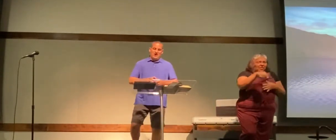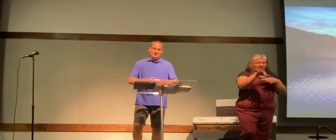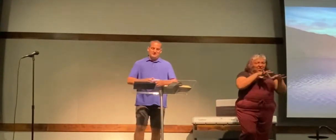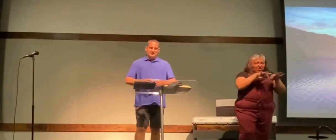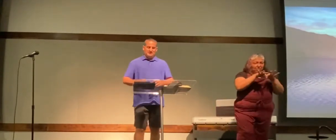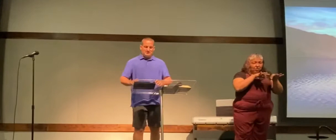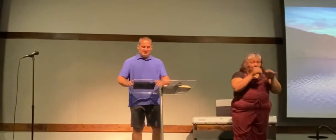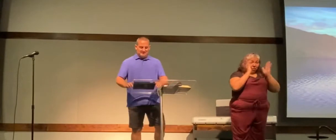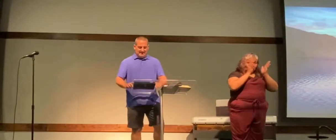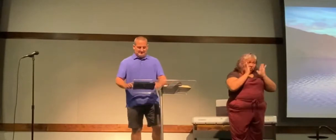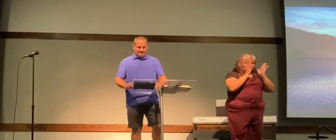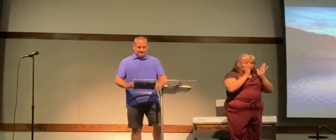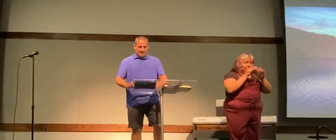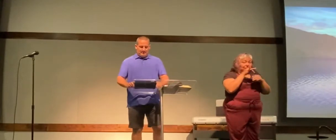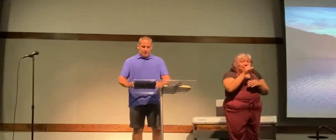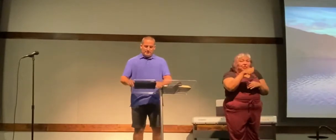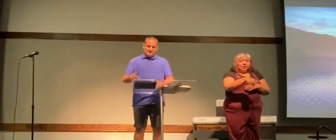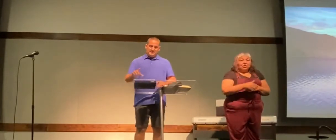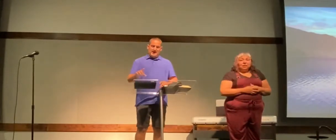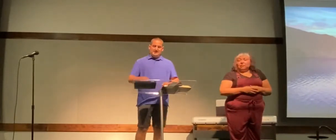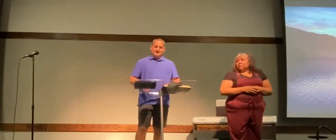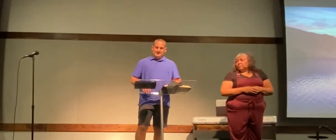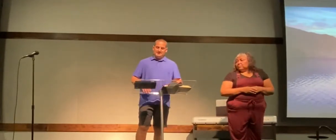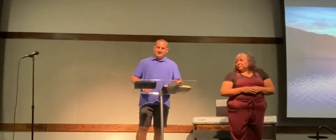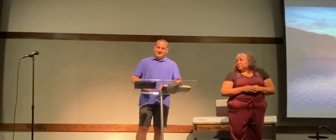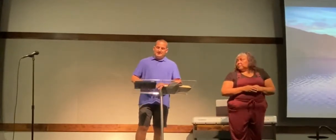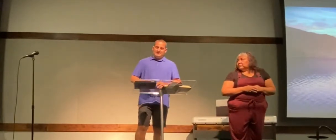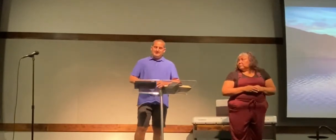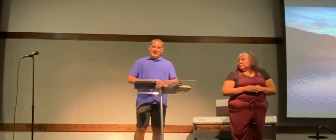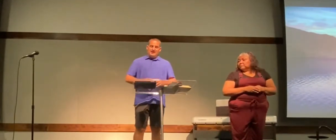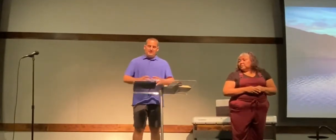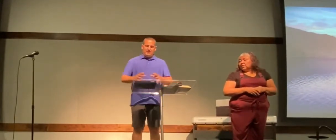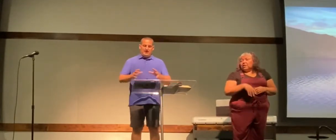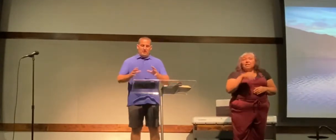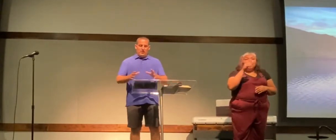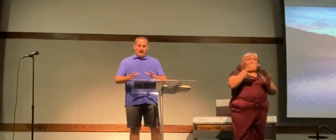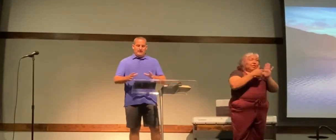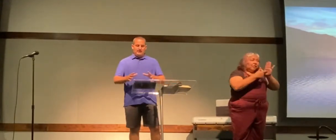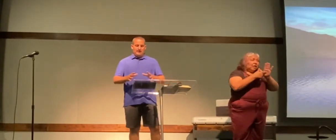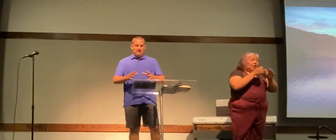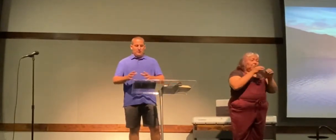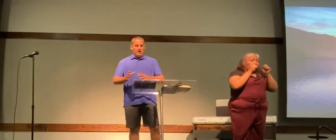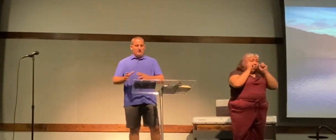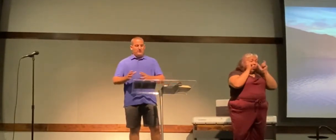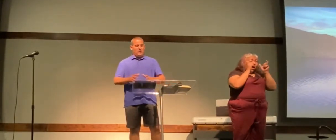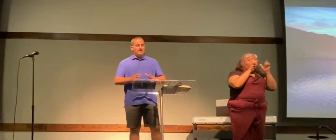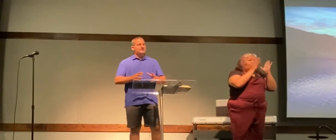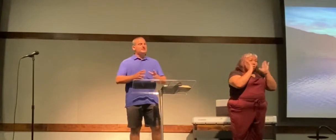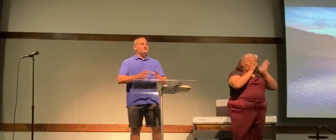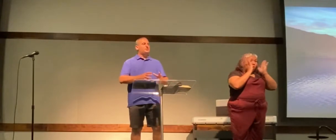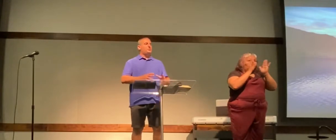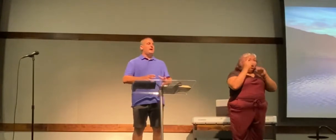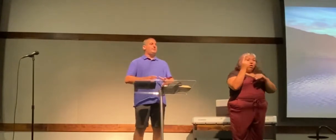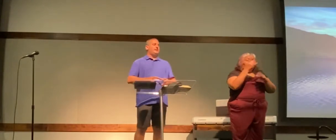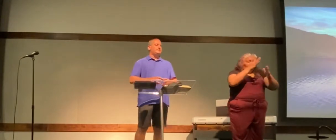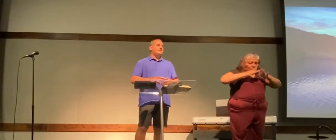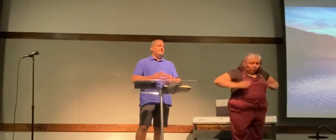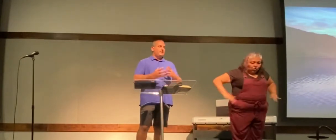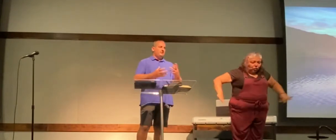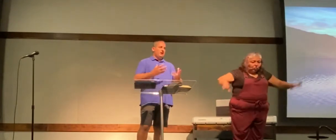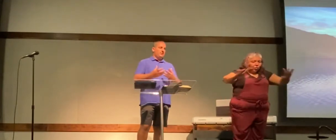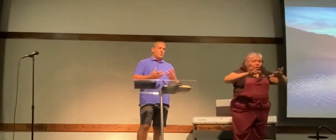of consciousness means this, or it's defined as this, the state of being awake and aware of one's